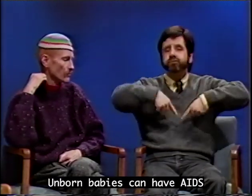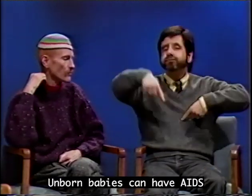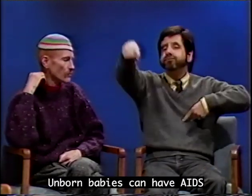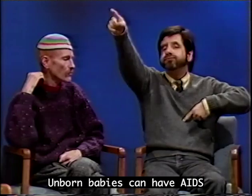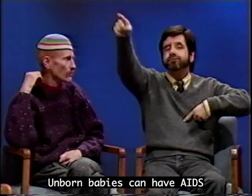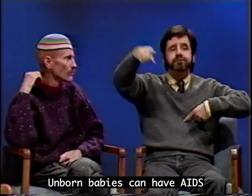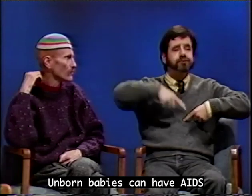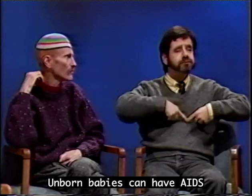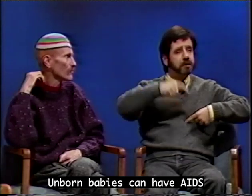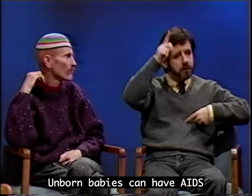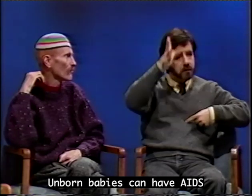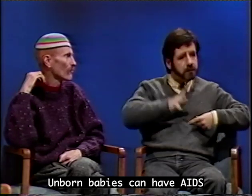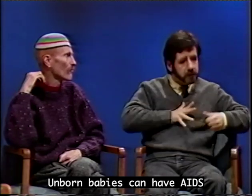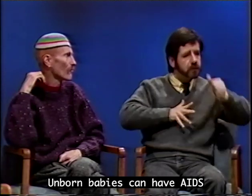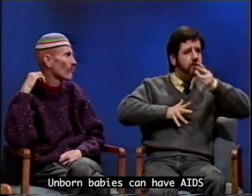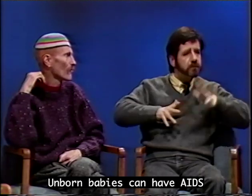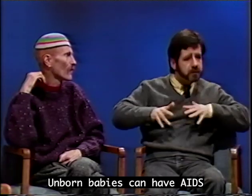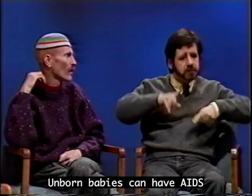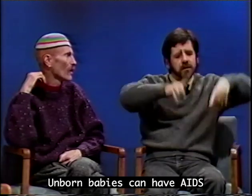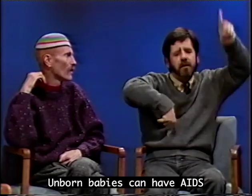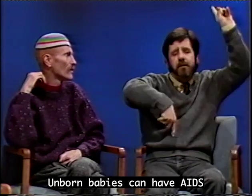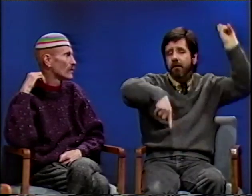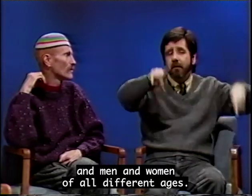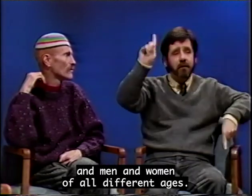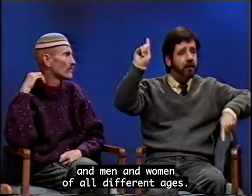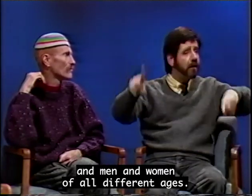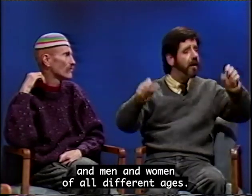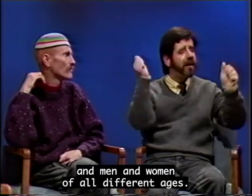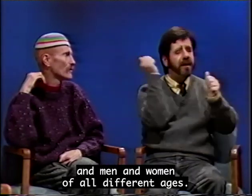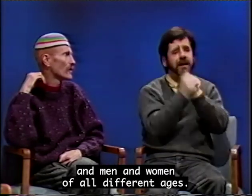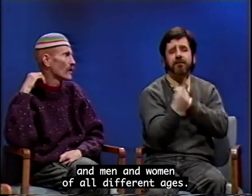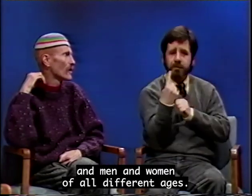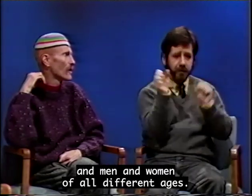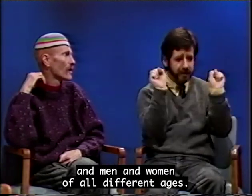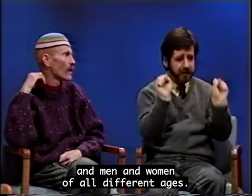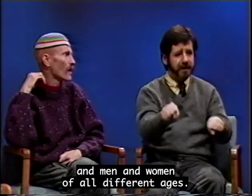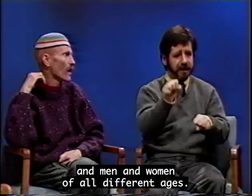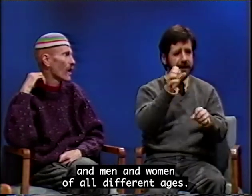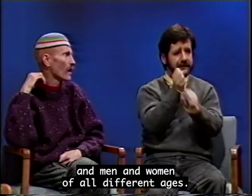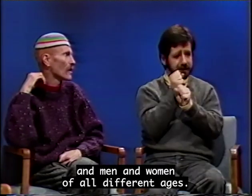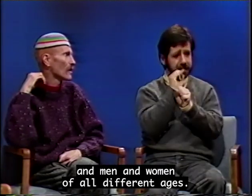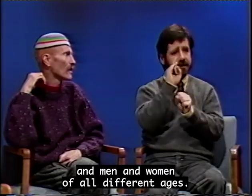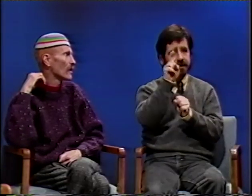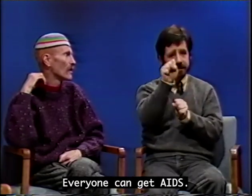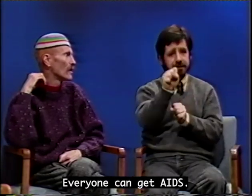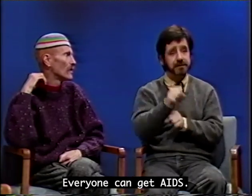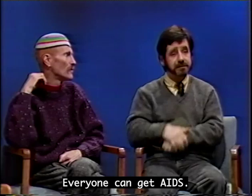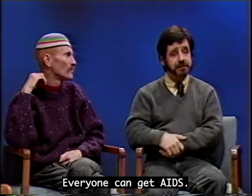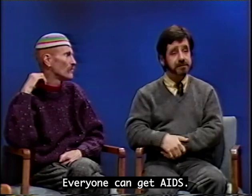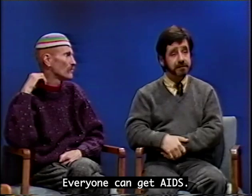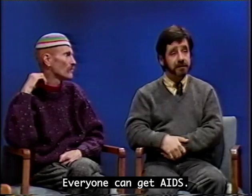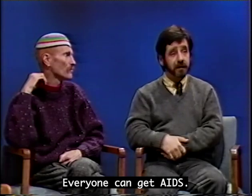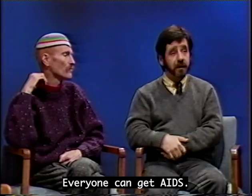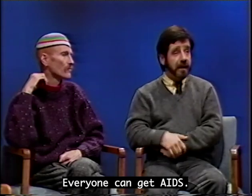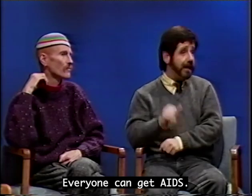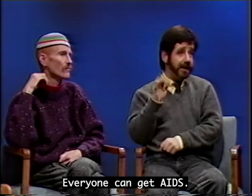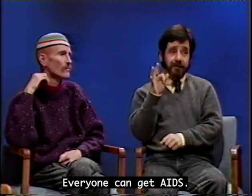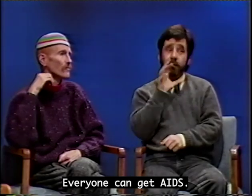Unborn babies can have AIDS, and men and women of all different ages. Everyone can